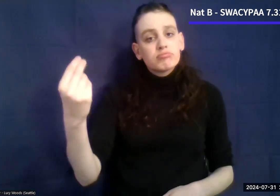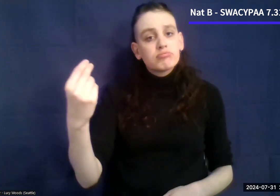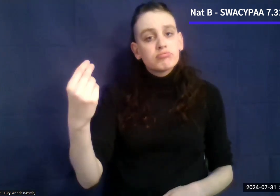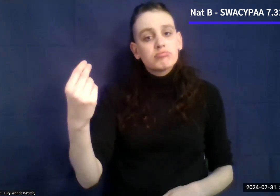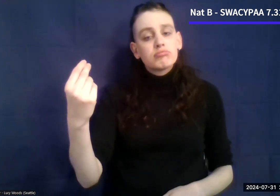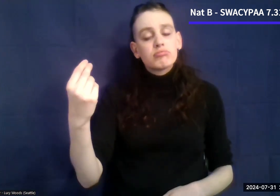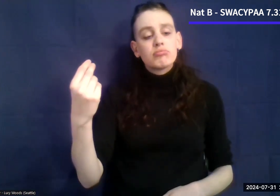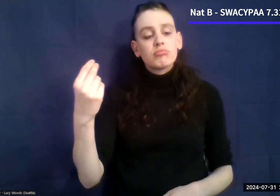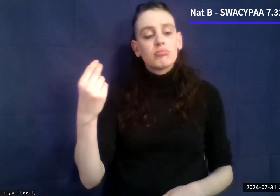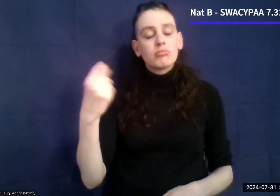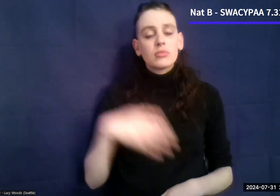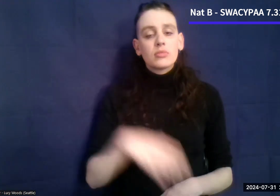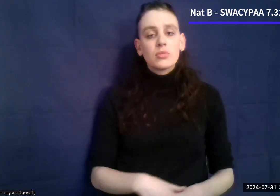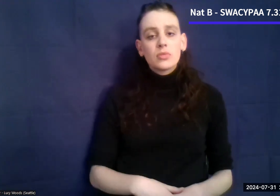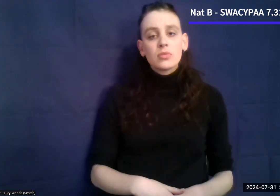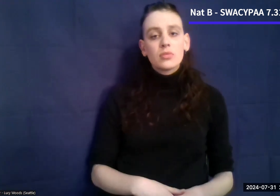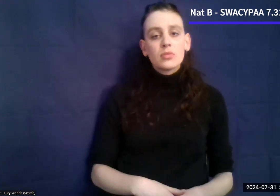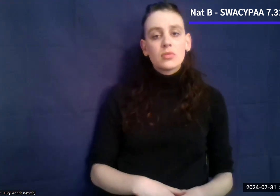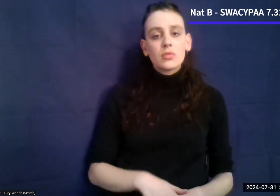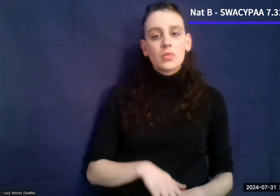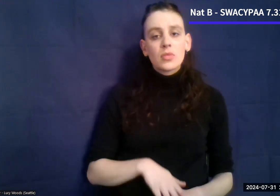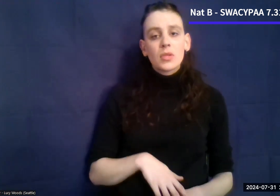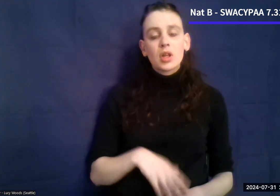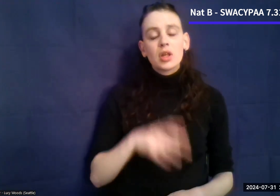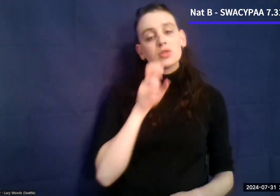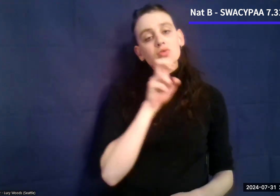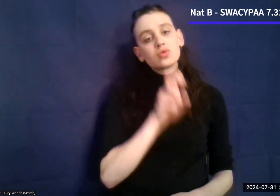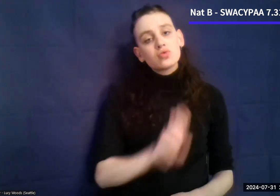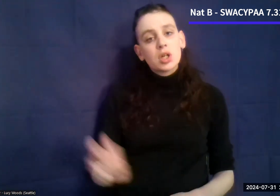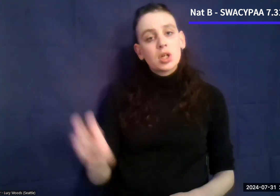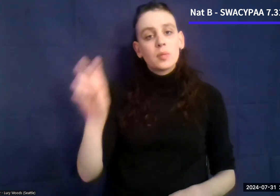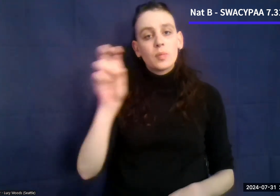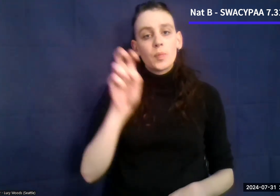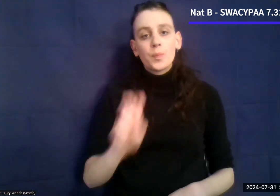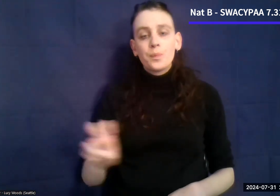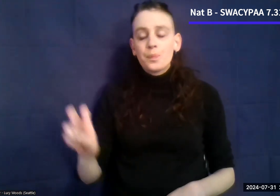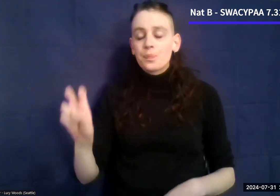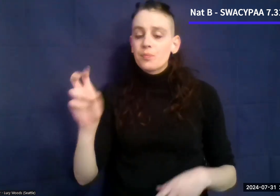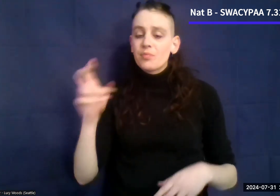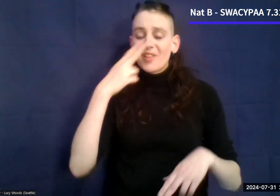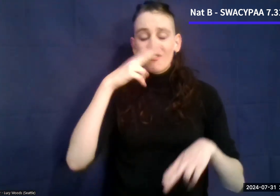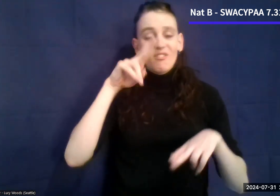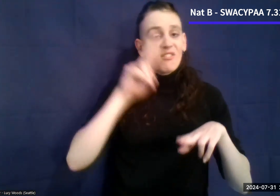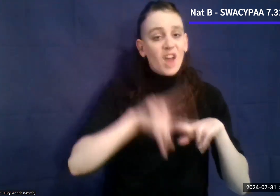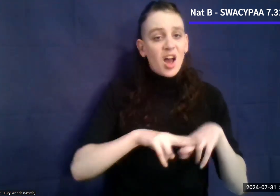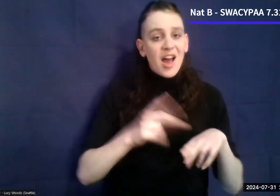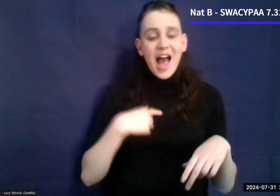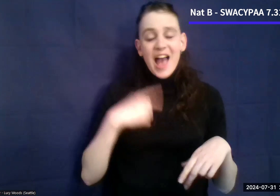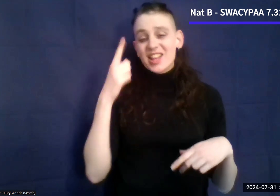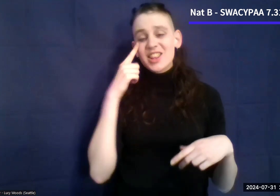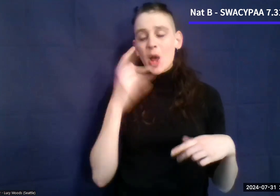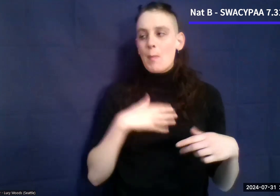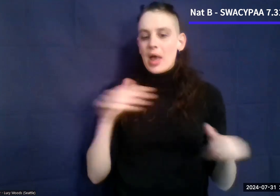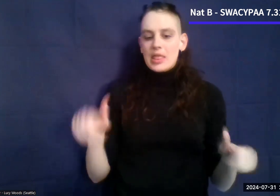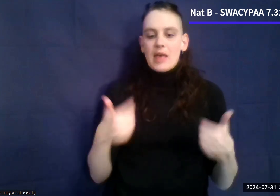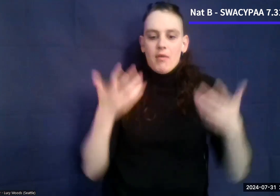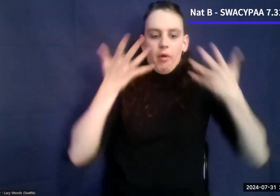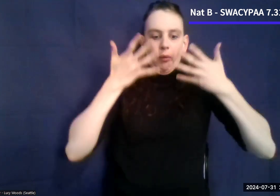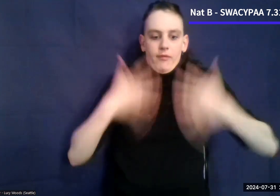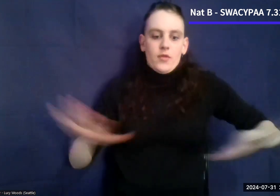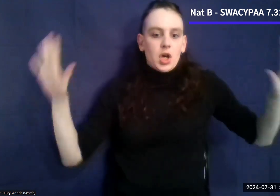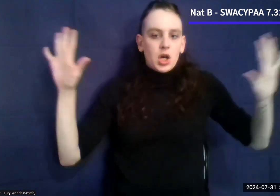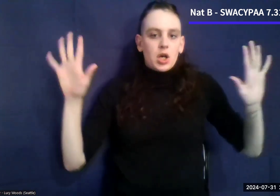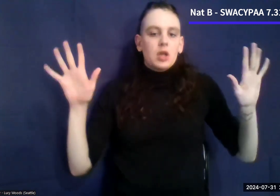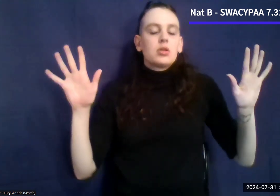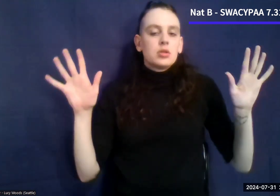uh like long trips and like have so much fun. And I thought my life would be over. I did because like that